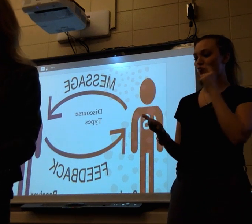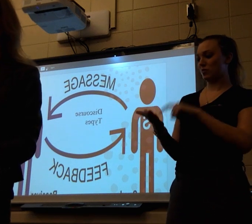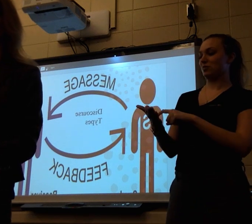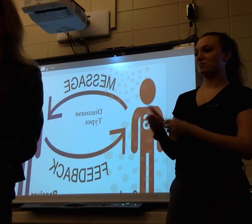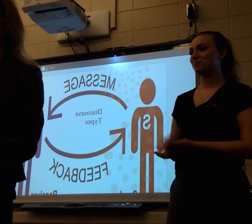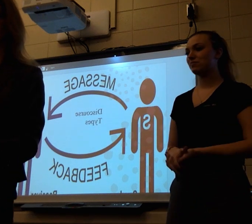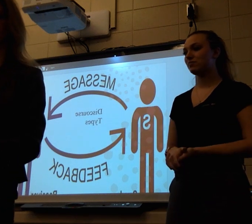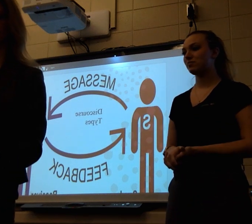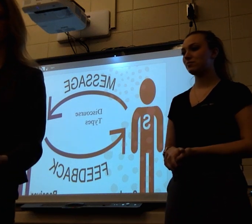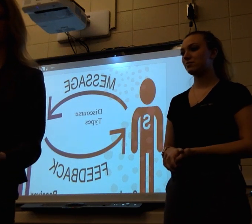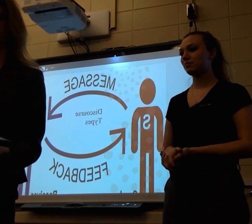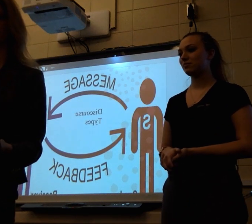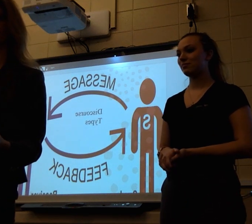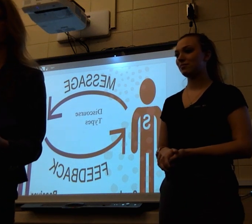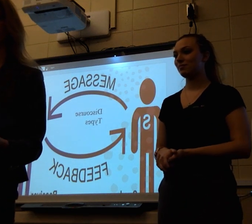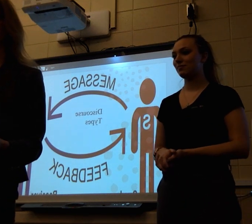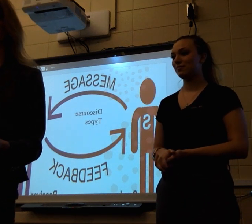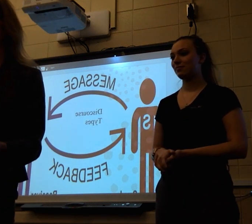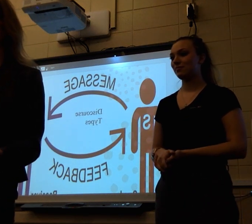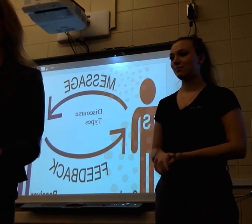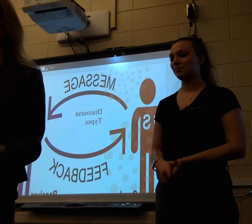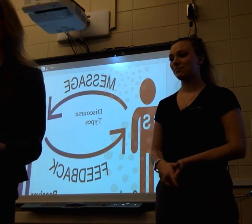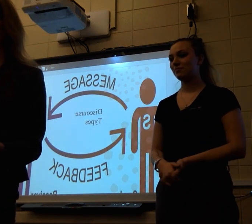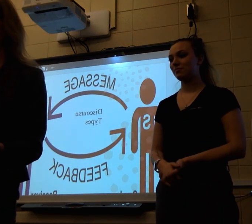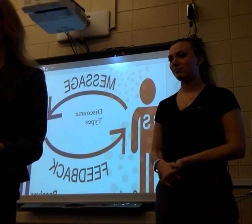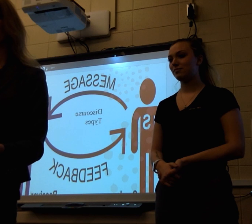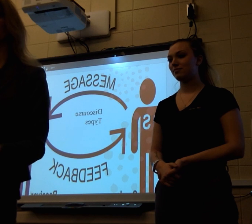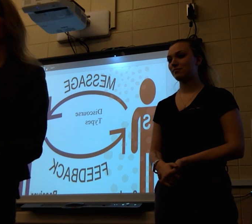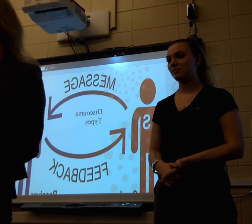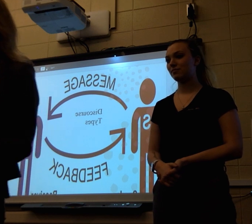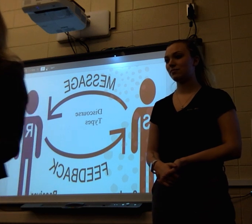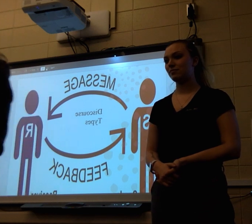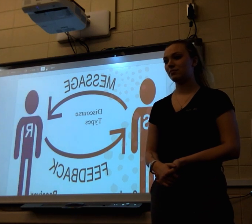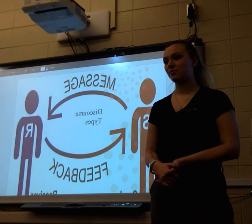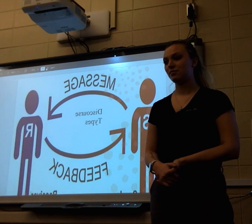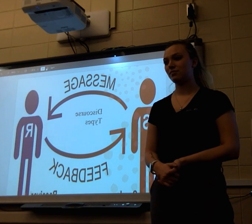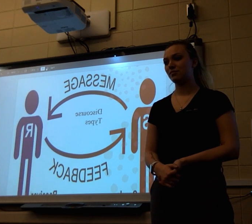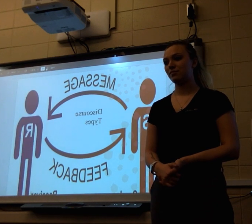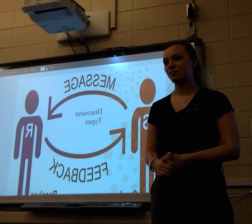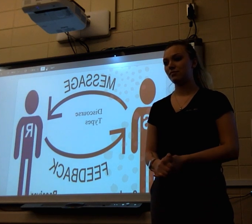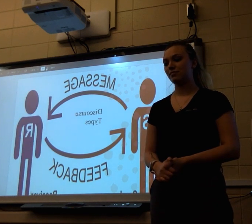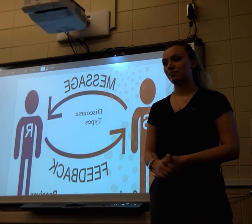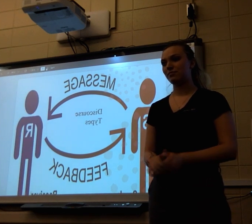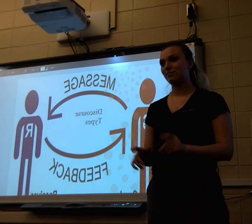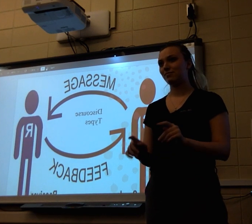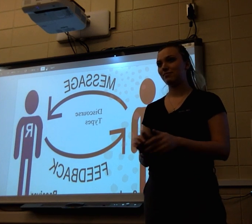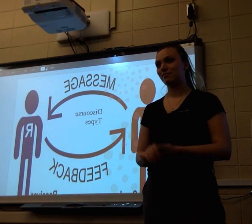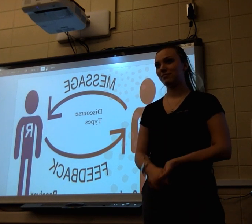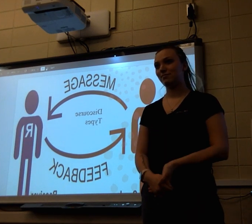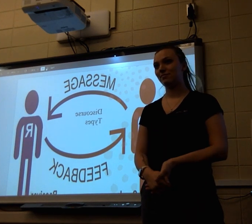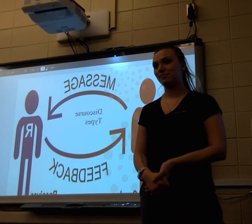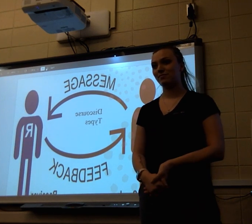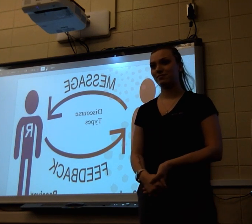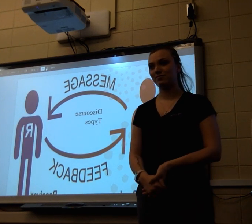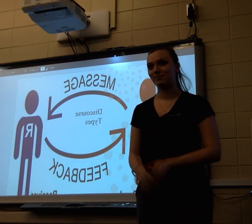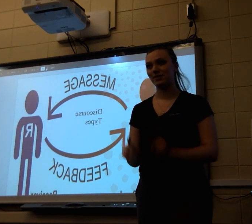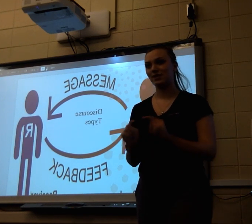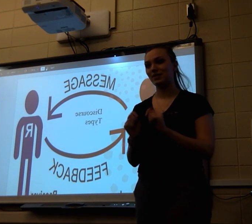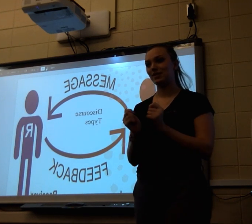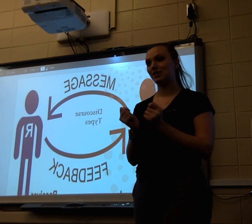I don't want to do that. Okay. So as a team, what I would do, because I don't have it there, but you know that I have the handout. So what I try to do is I try